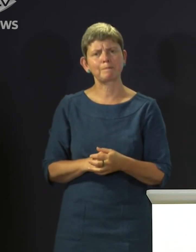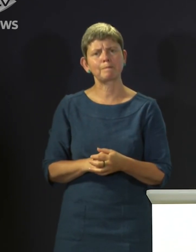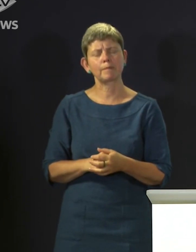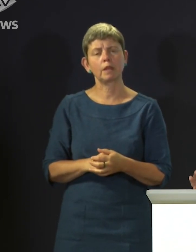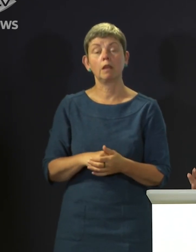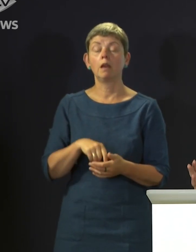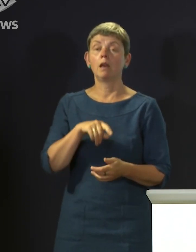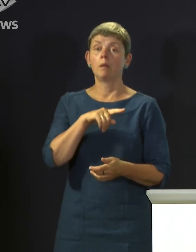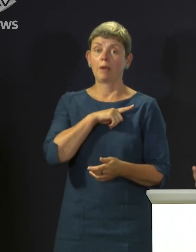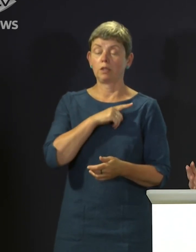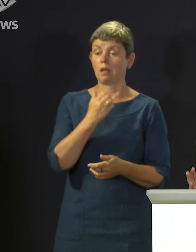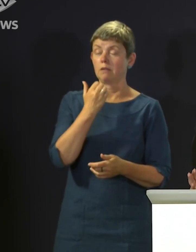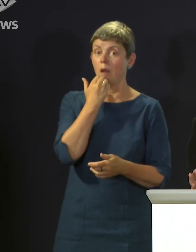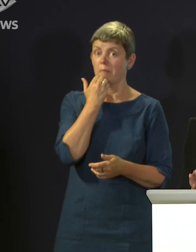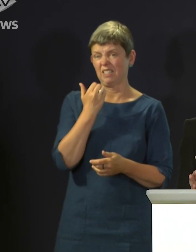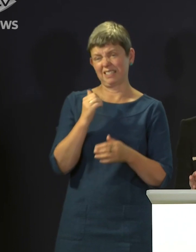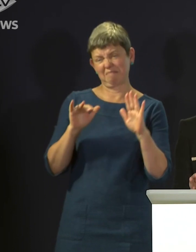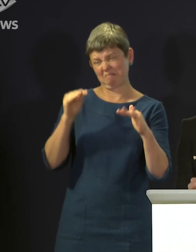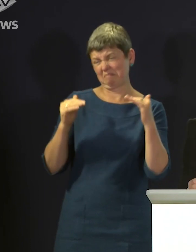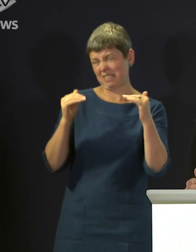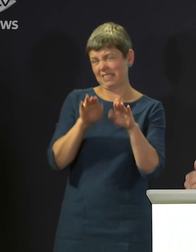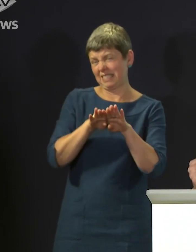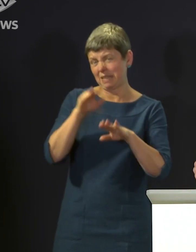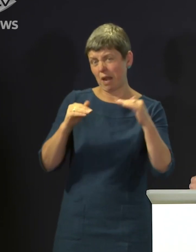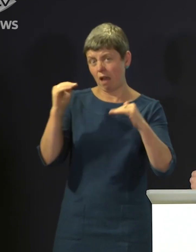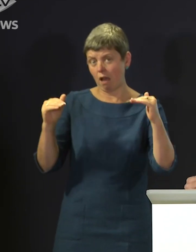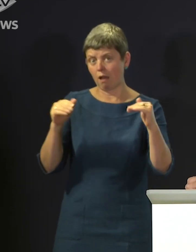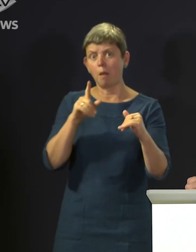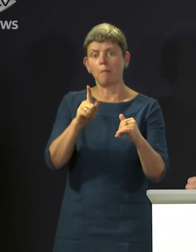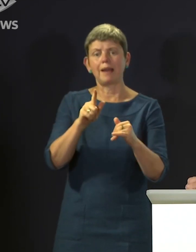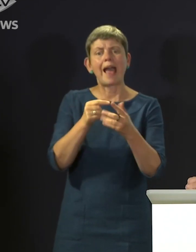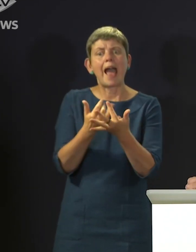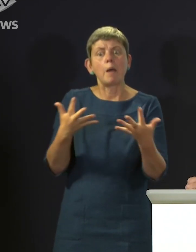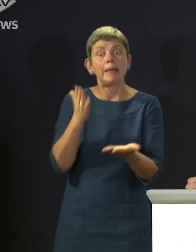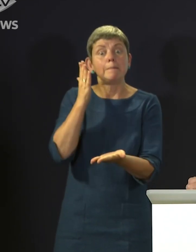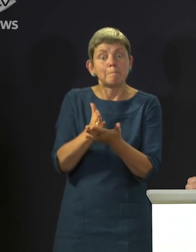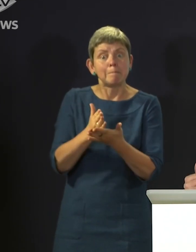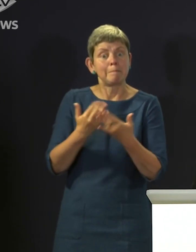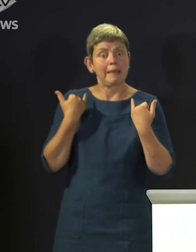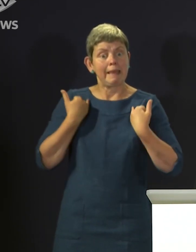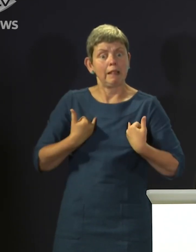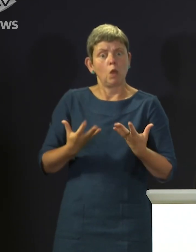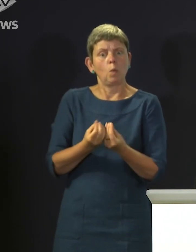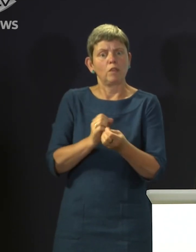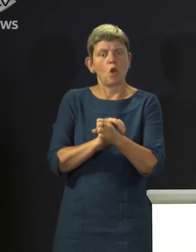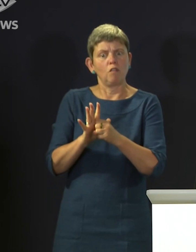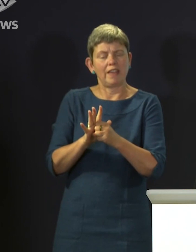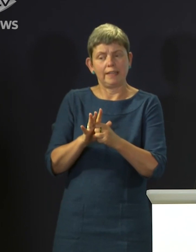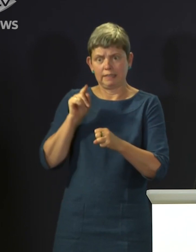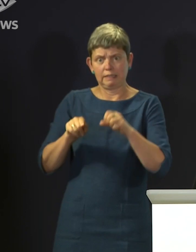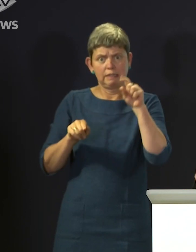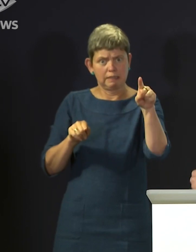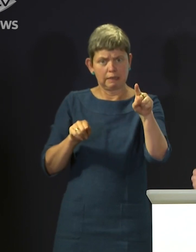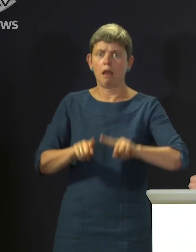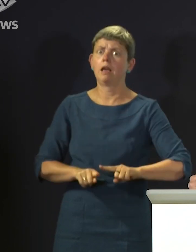case rates per 100,000 in Glasgow and East Renfrewshire look similar, the total number of cases in East Renfrewshire, because it's a smaller area,